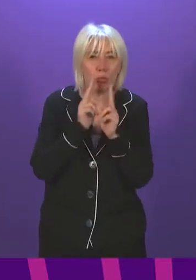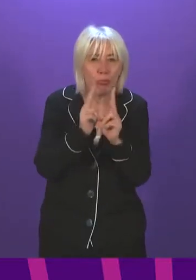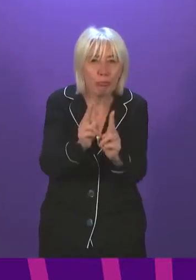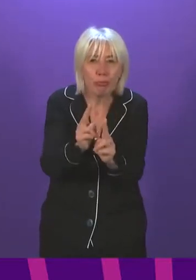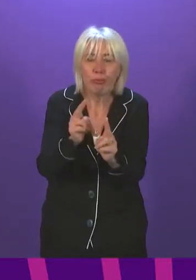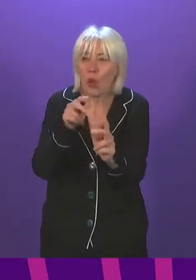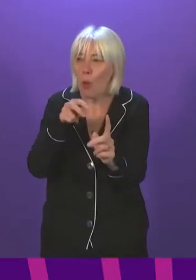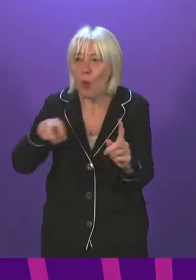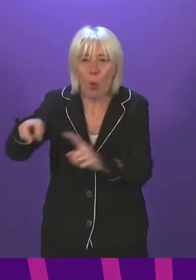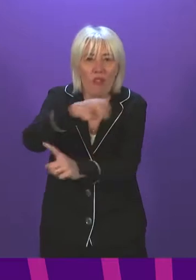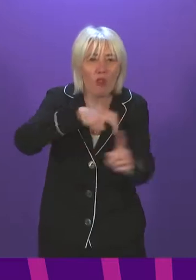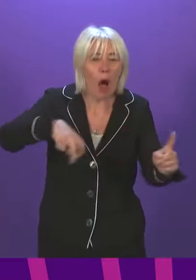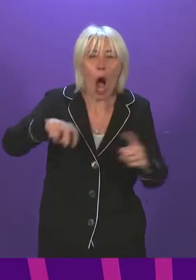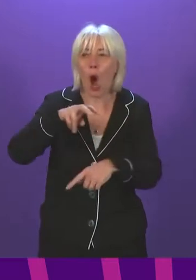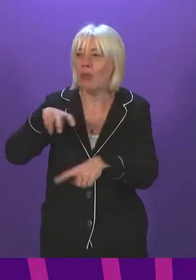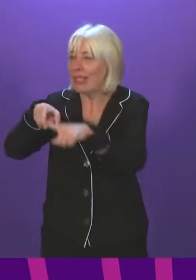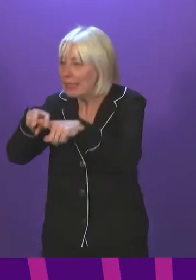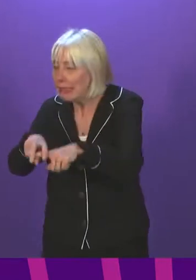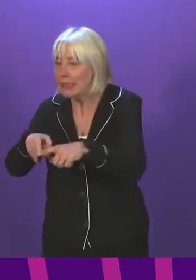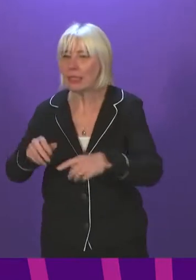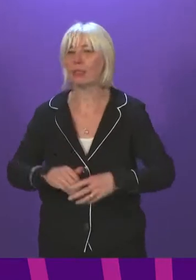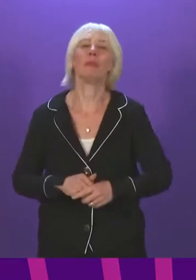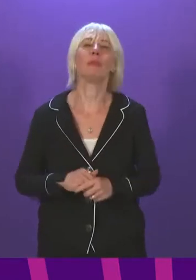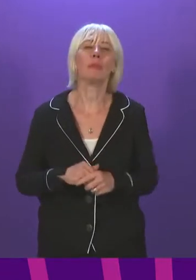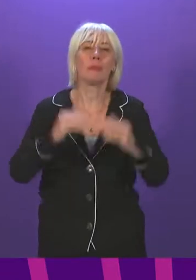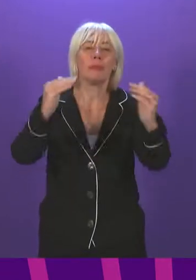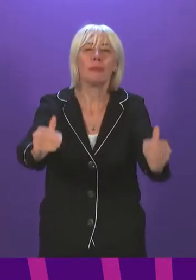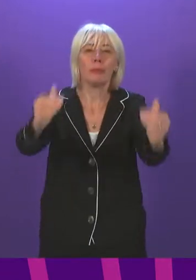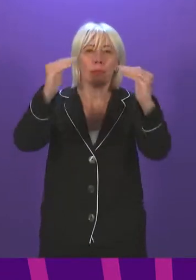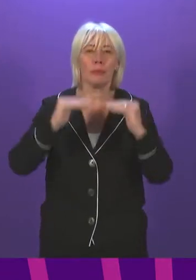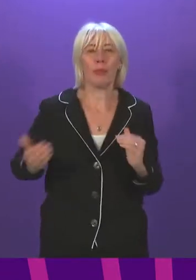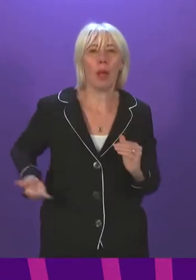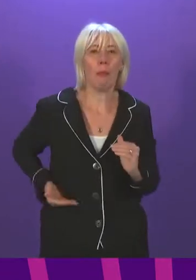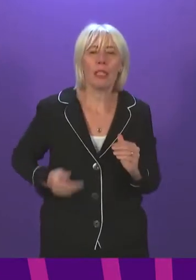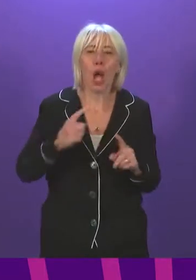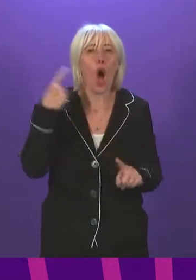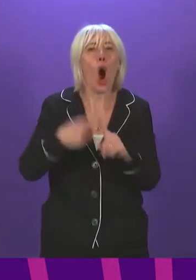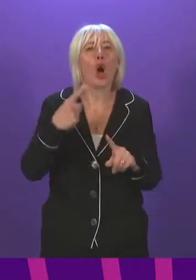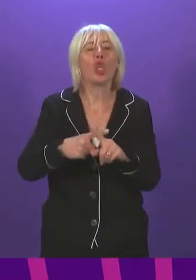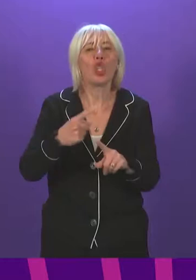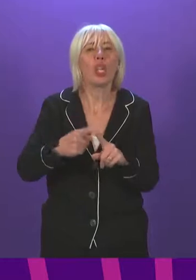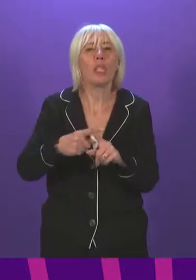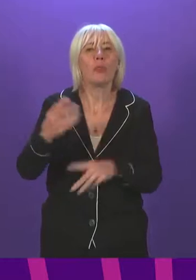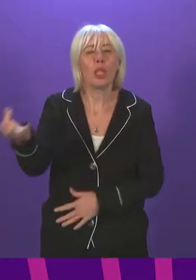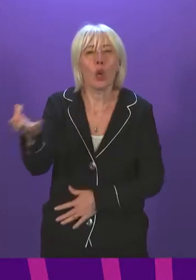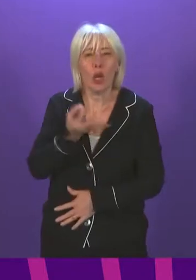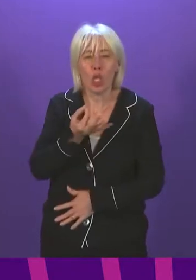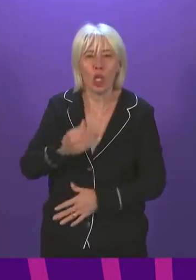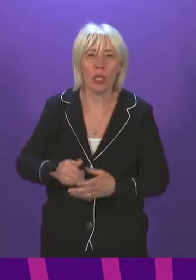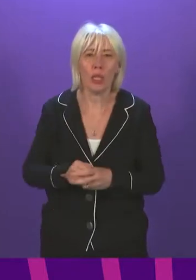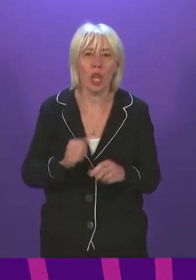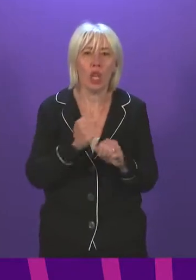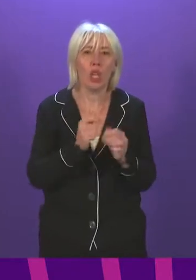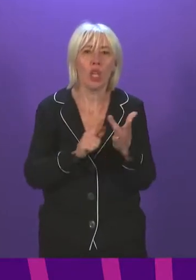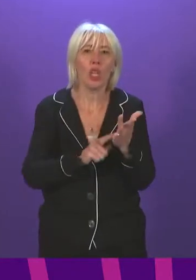seat and when moving around the chamber. The next item of business is an urgent question, and I invite